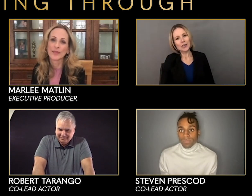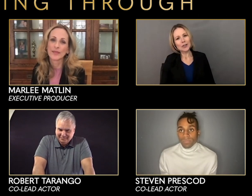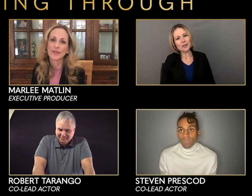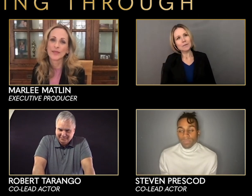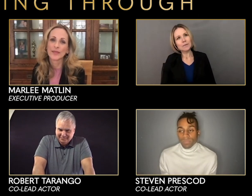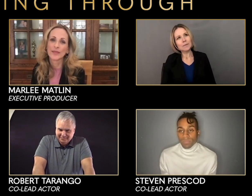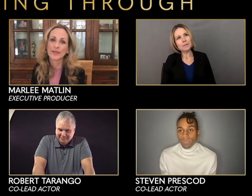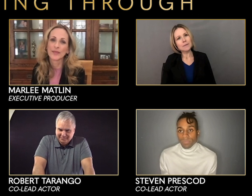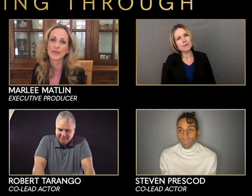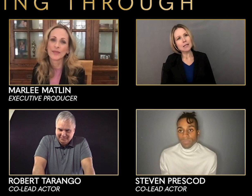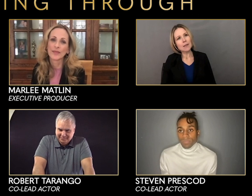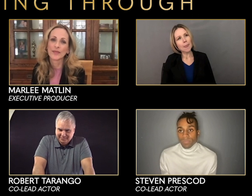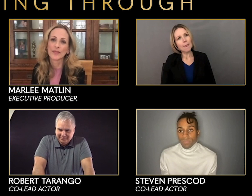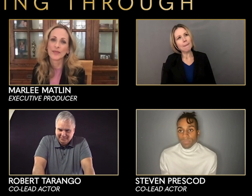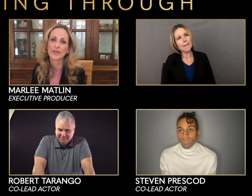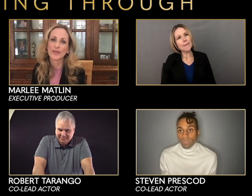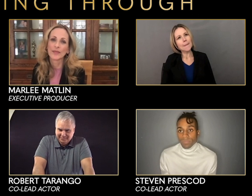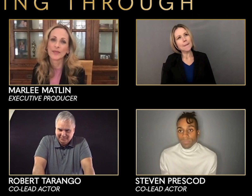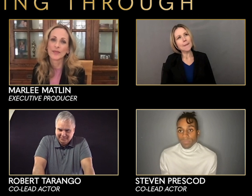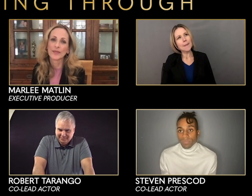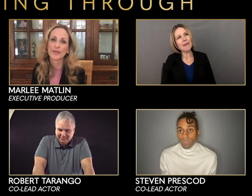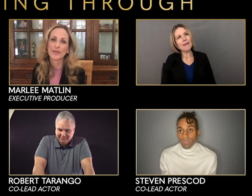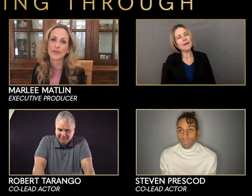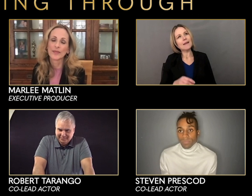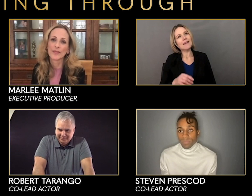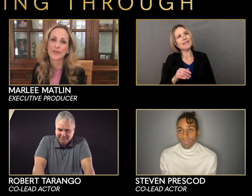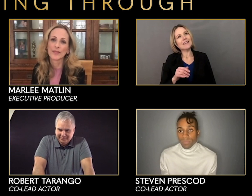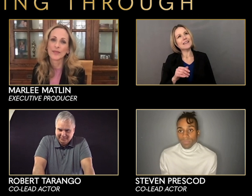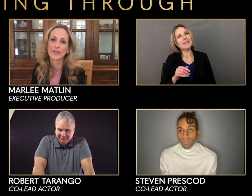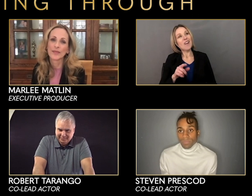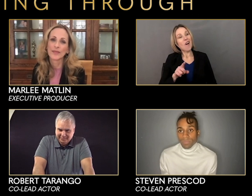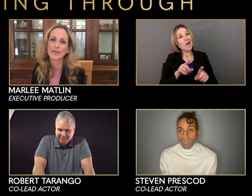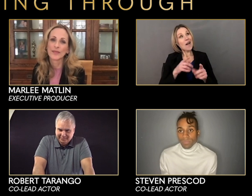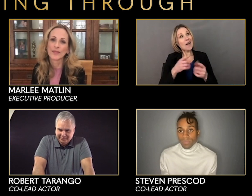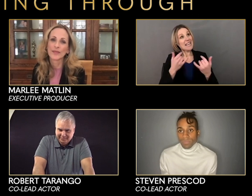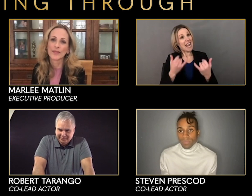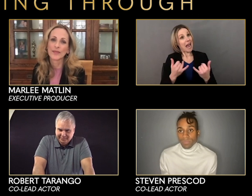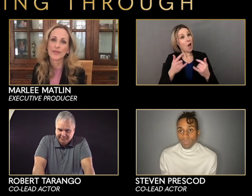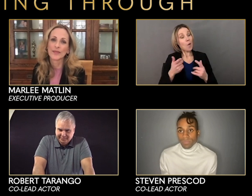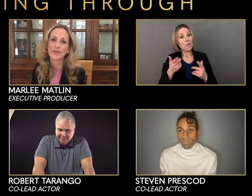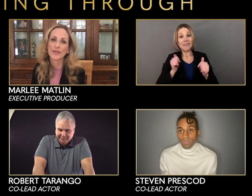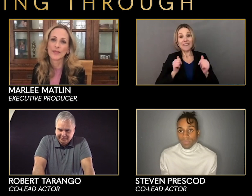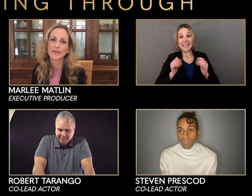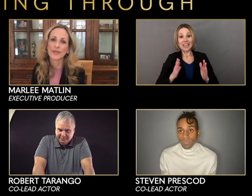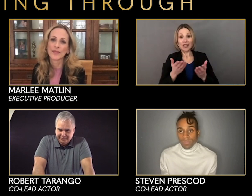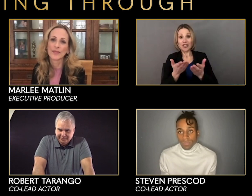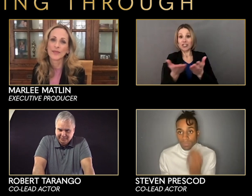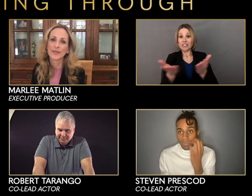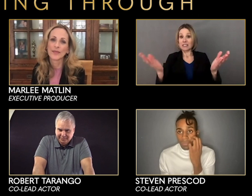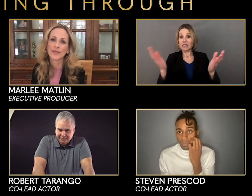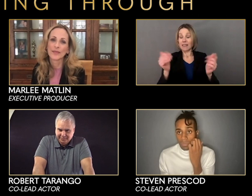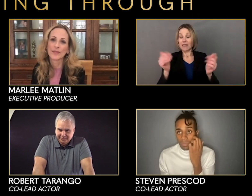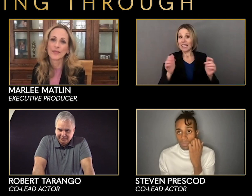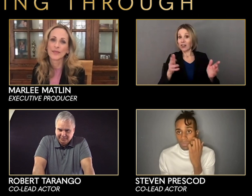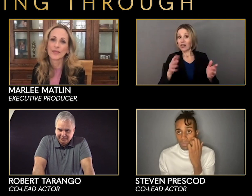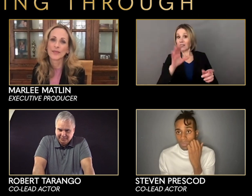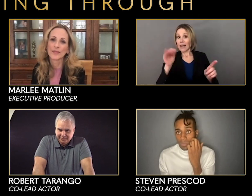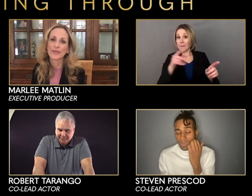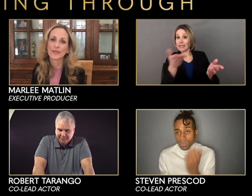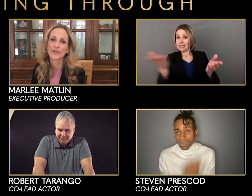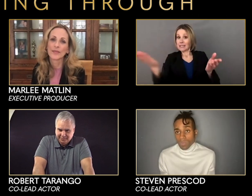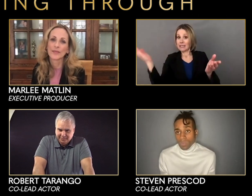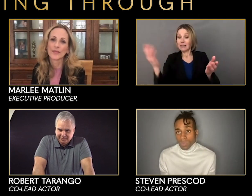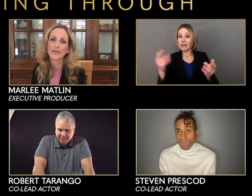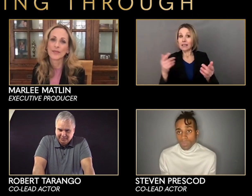also gives theaters, or can give theaters, an idea of some of the things